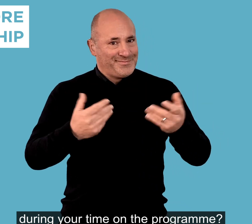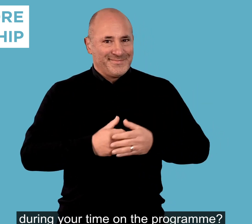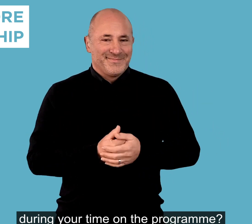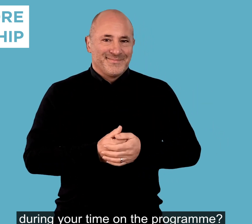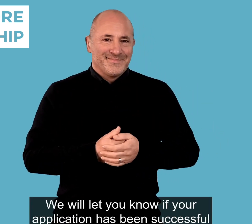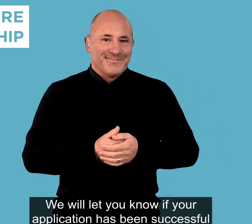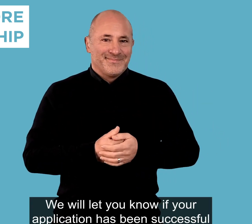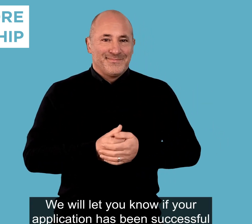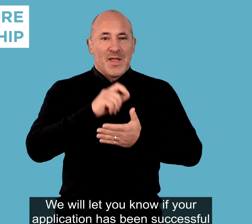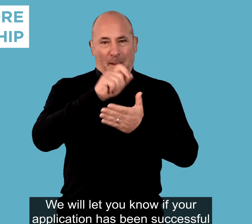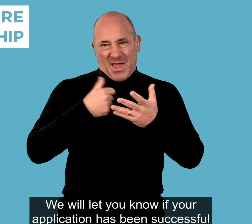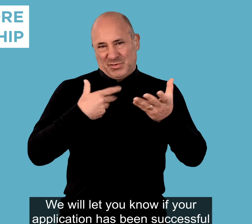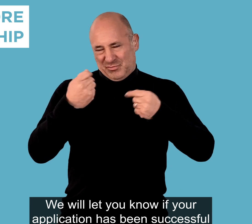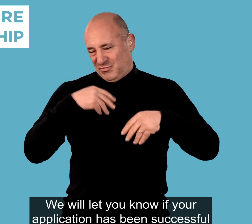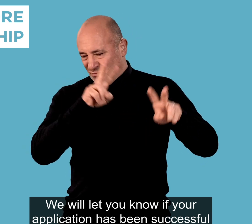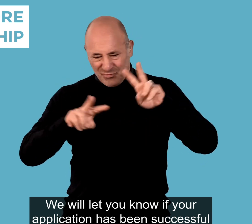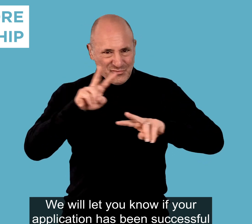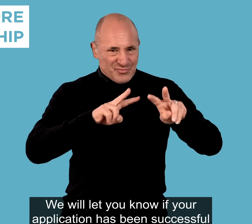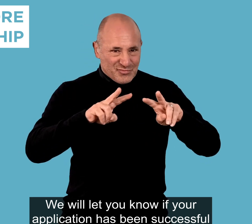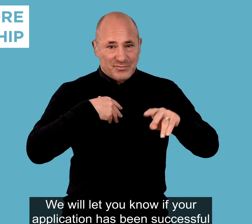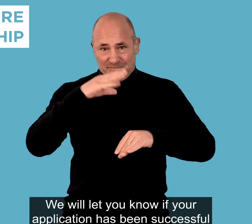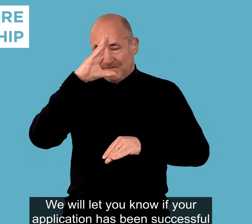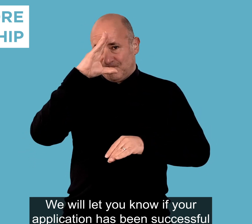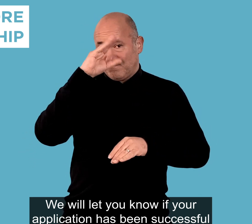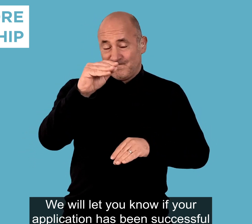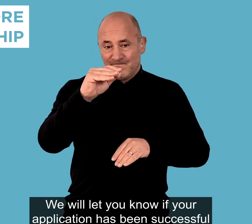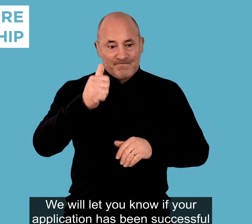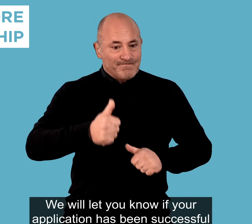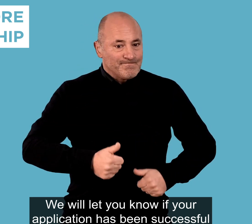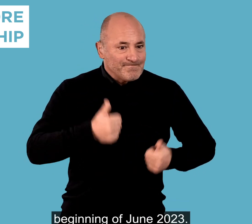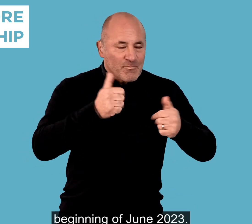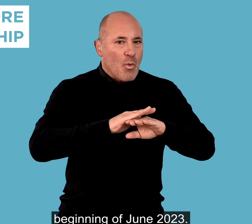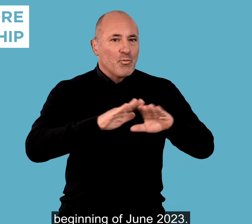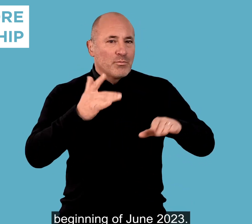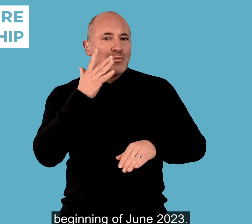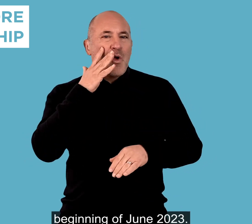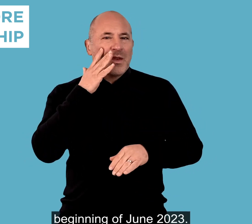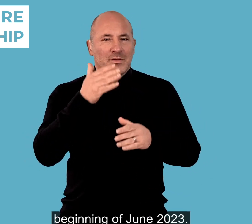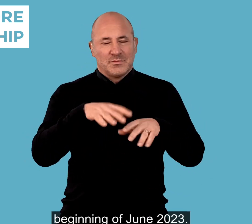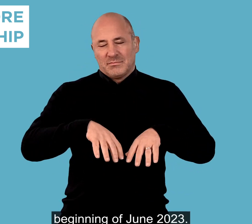We will let you know if your application has been successful Beginning of June 2023